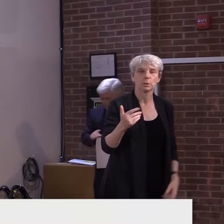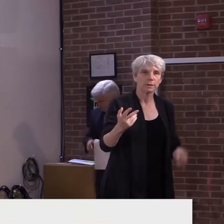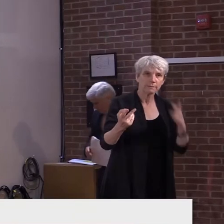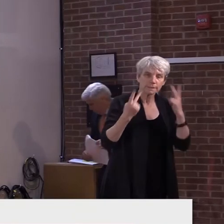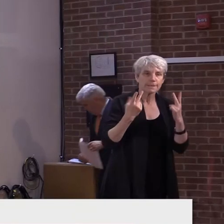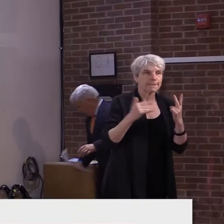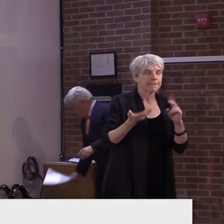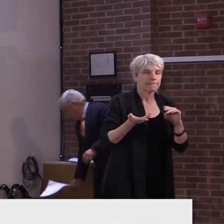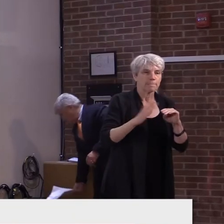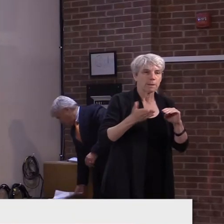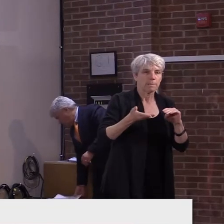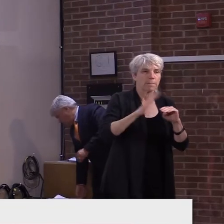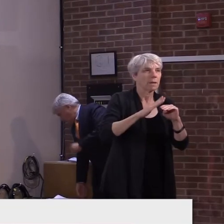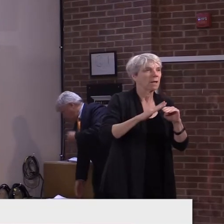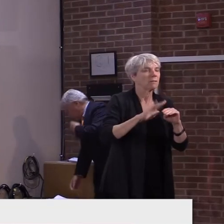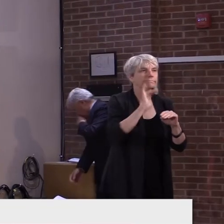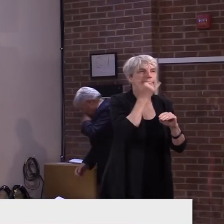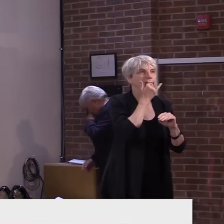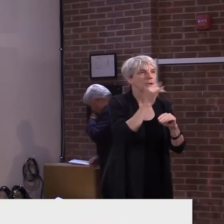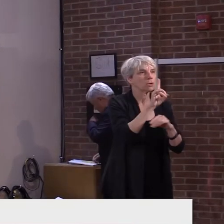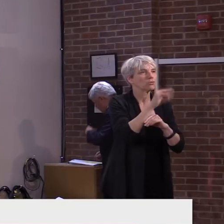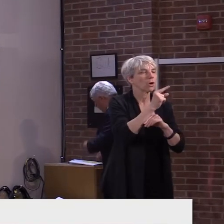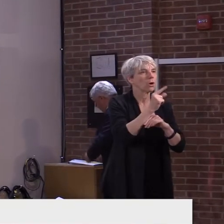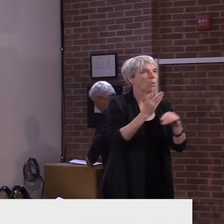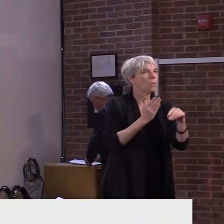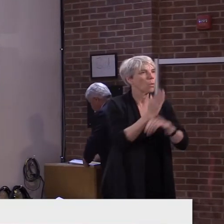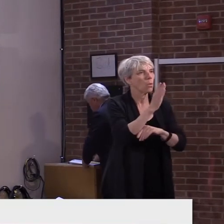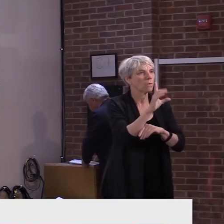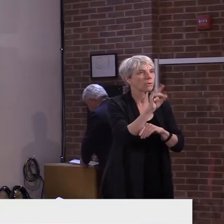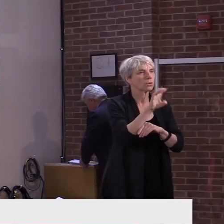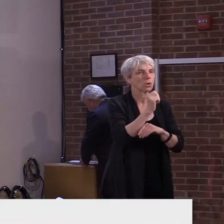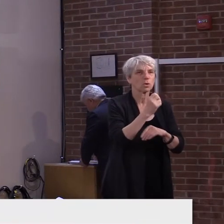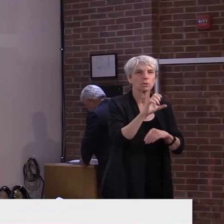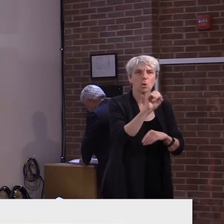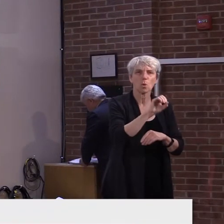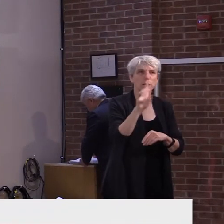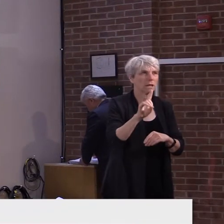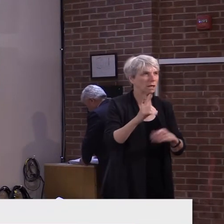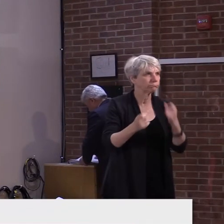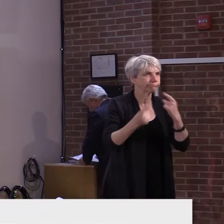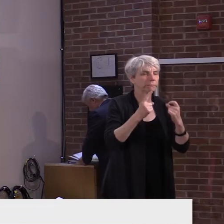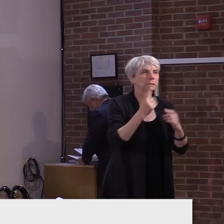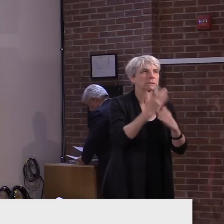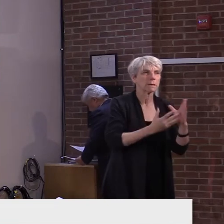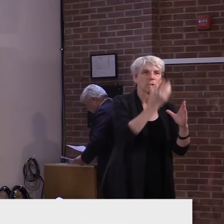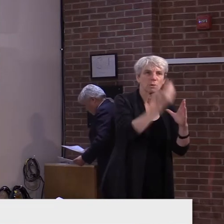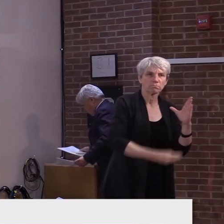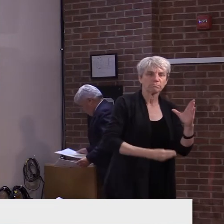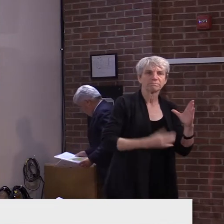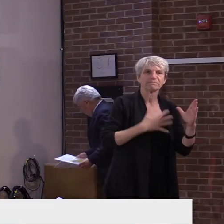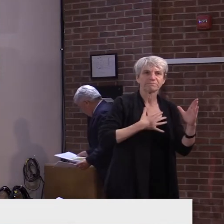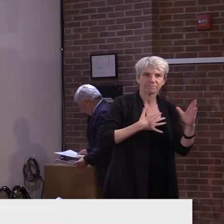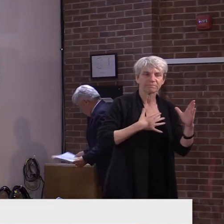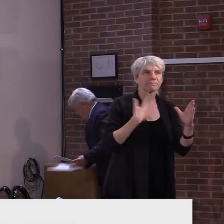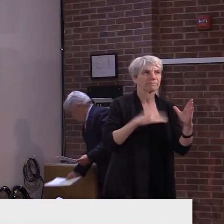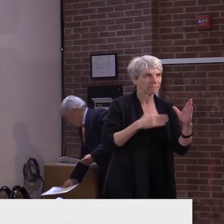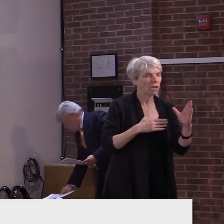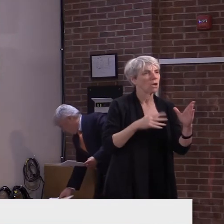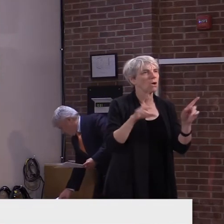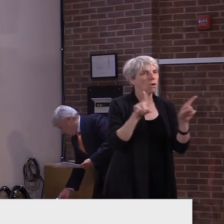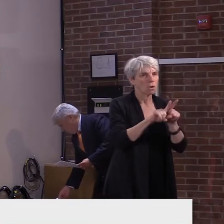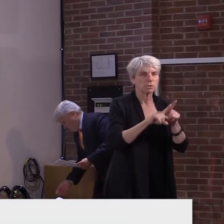increase in overdoses in our state as well as across the country. We've also seen an increase in the rate of